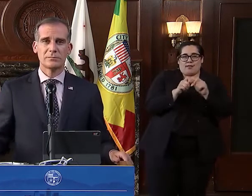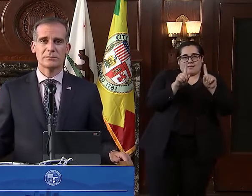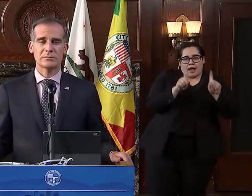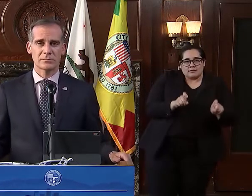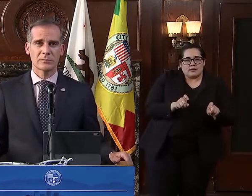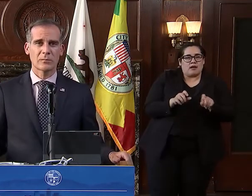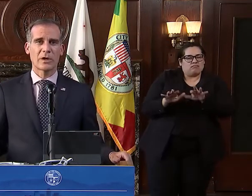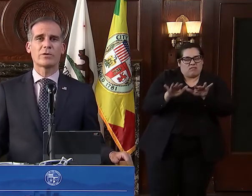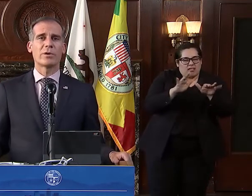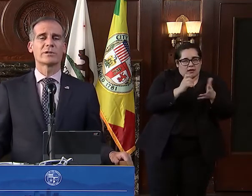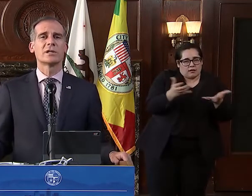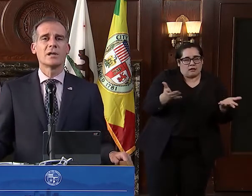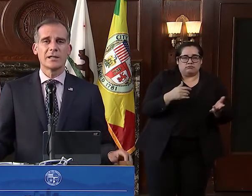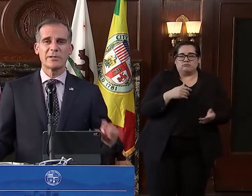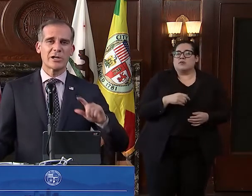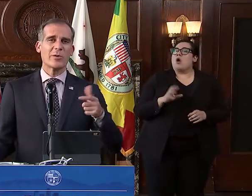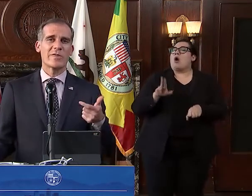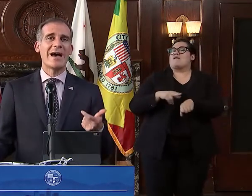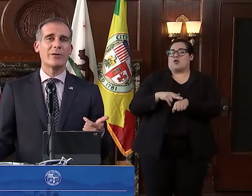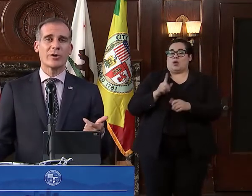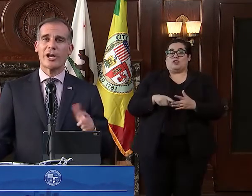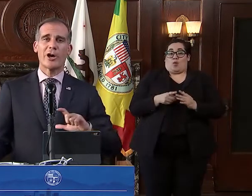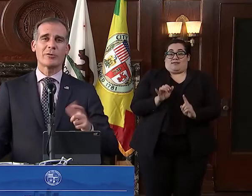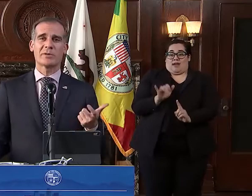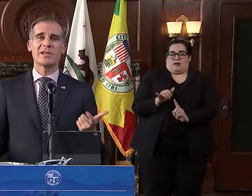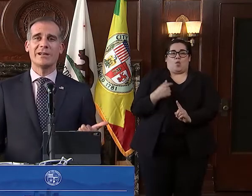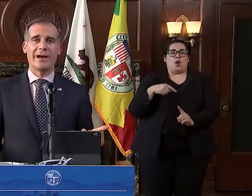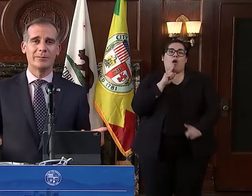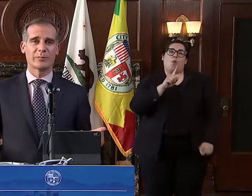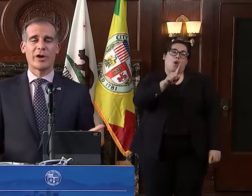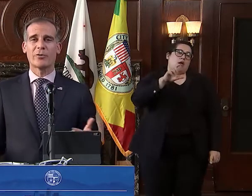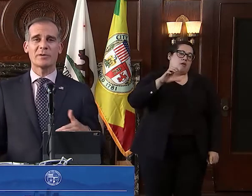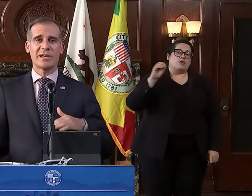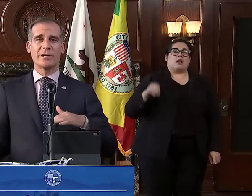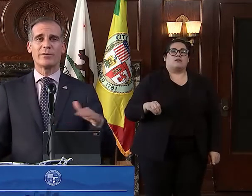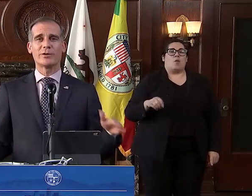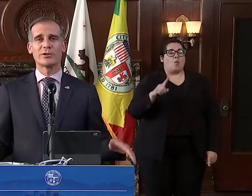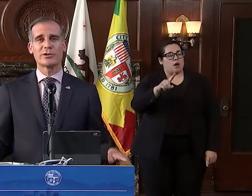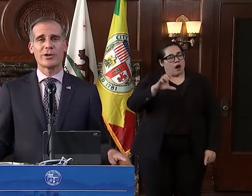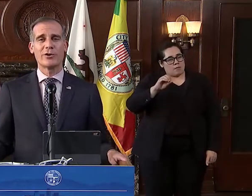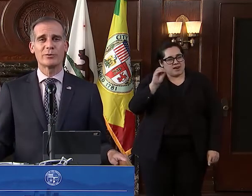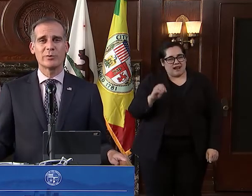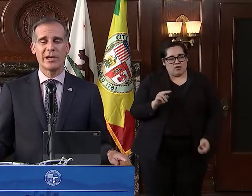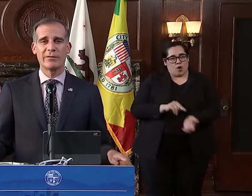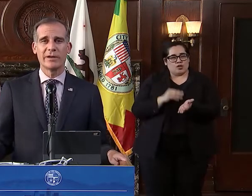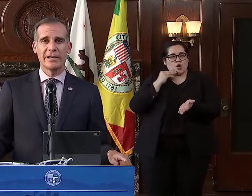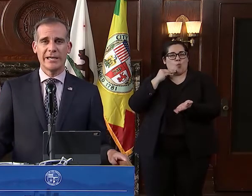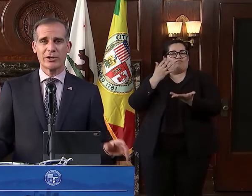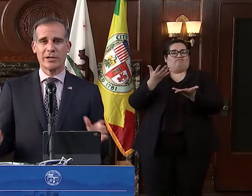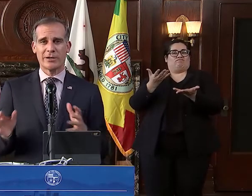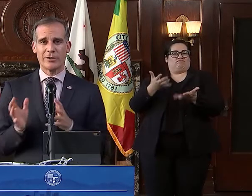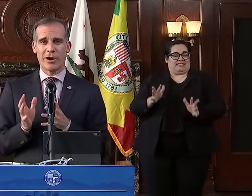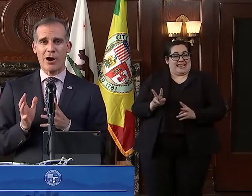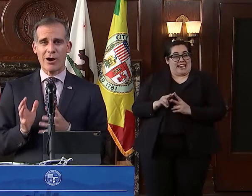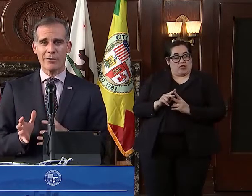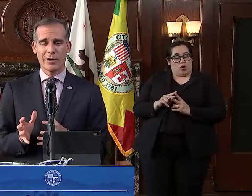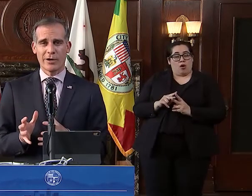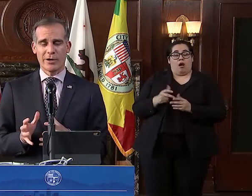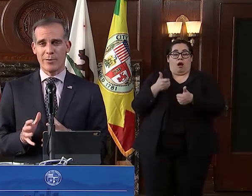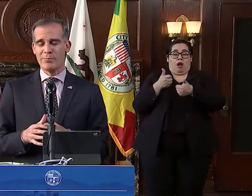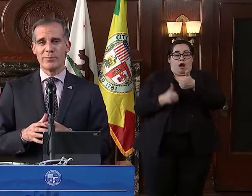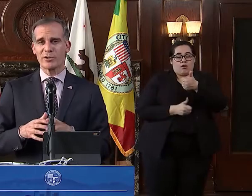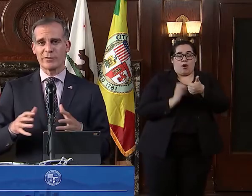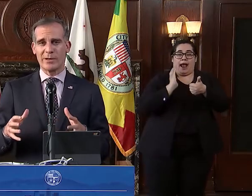testing and things of that nature? Thank you. Of course. Let me start with that. We're at 100% now. 100% of those nursing homes we have either under